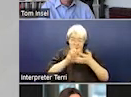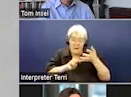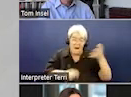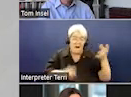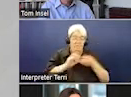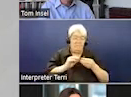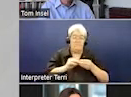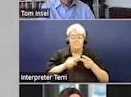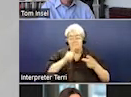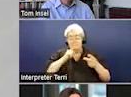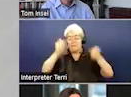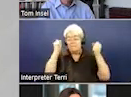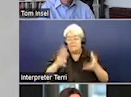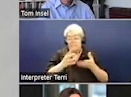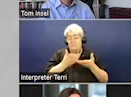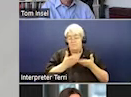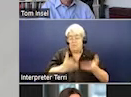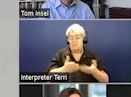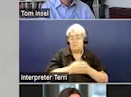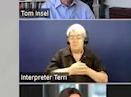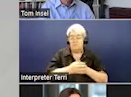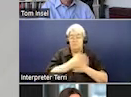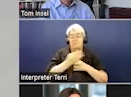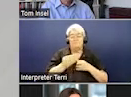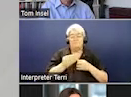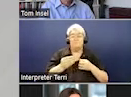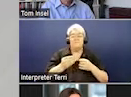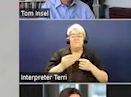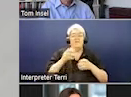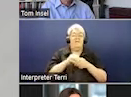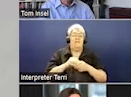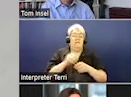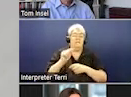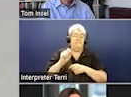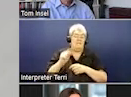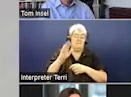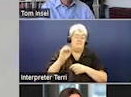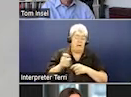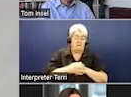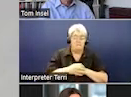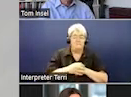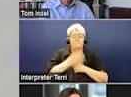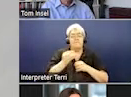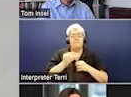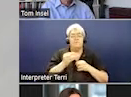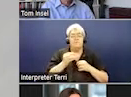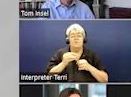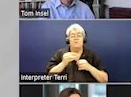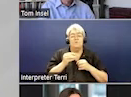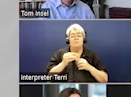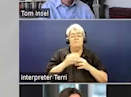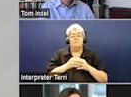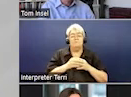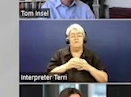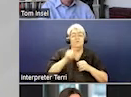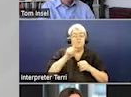are a number of suggestions as well within the text box. So you had